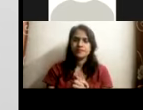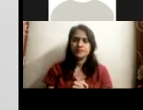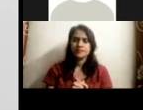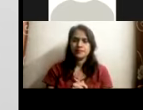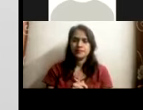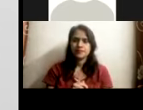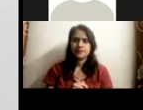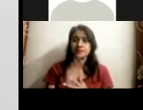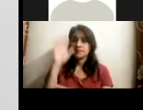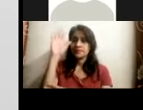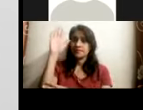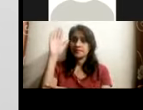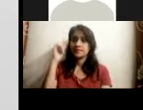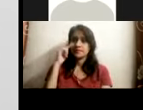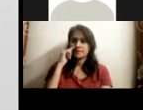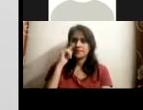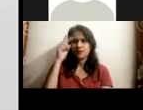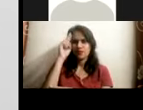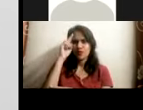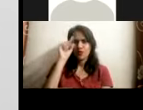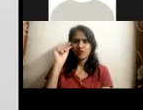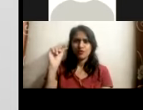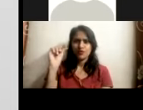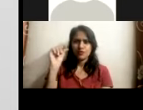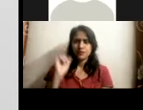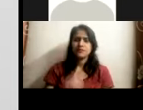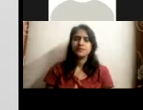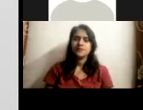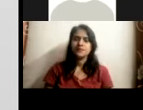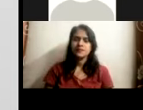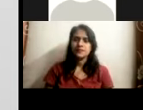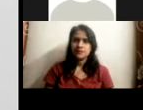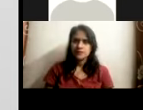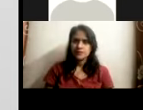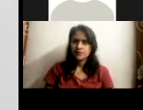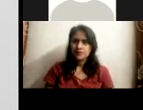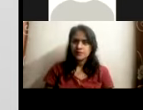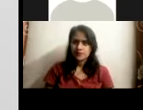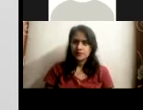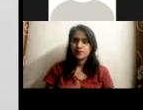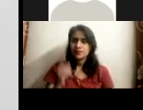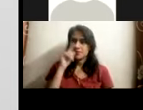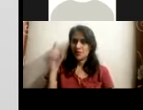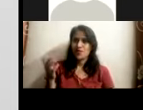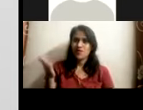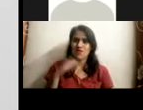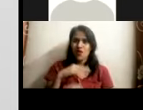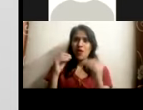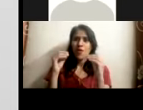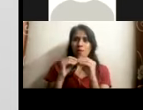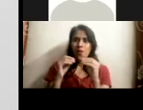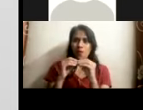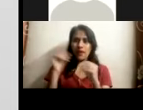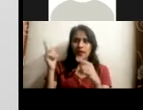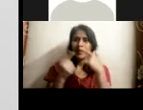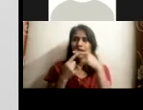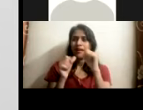Ma'am, shall I? I have one doubt. Yes, please. I'm LC from Mumbai, Tata Institute, research